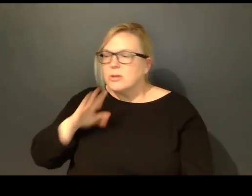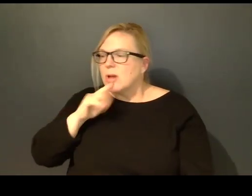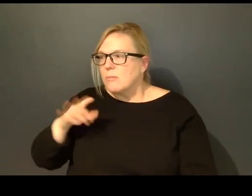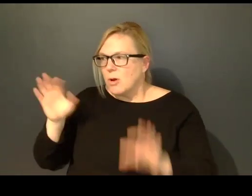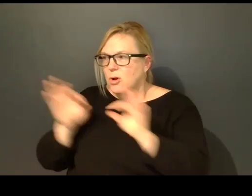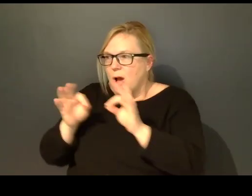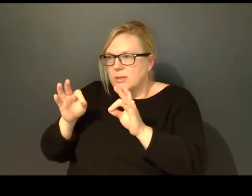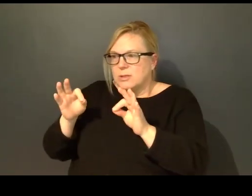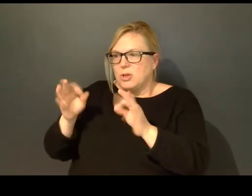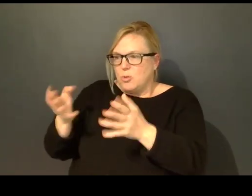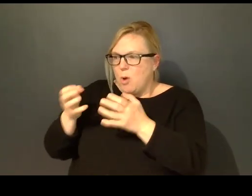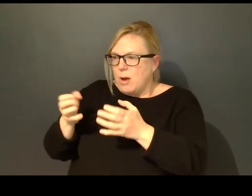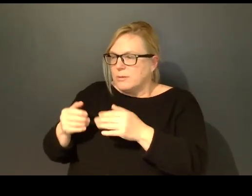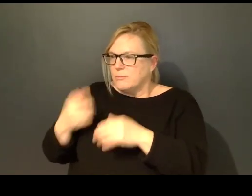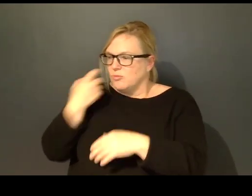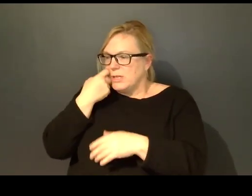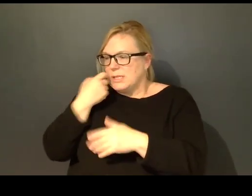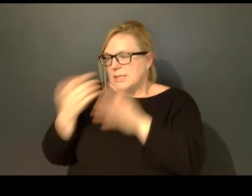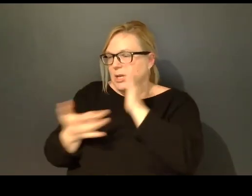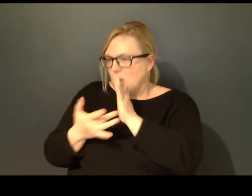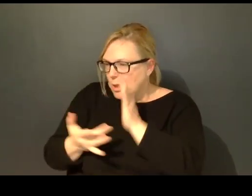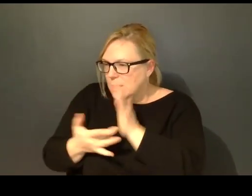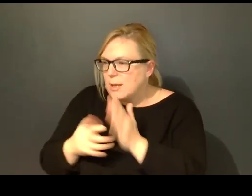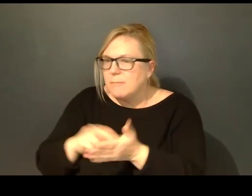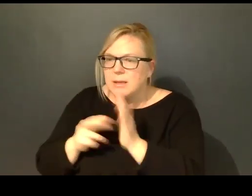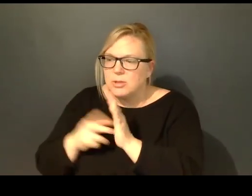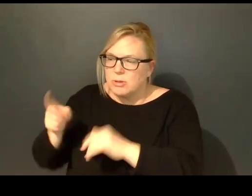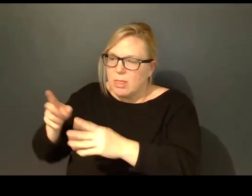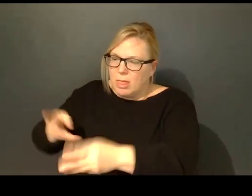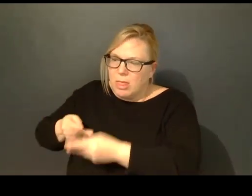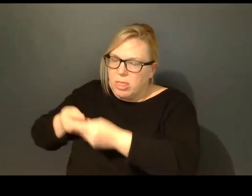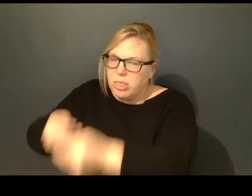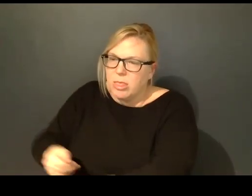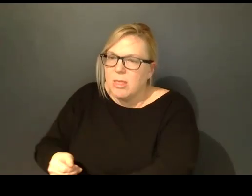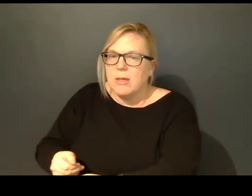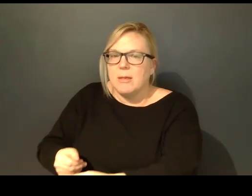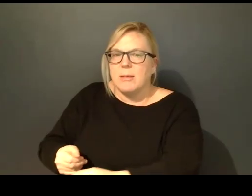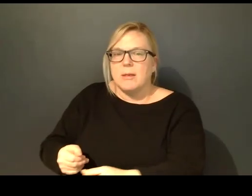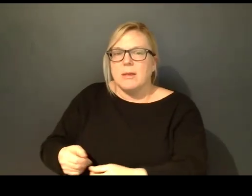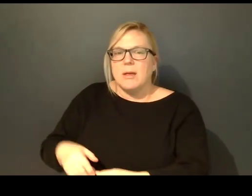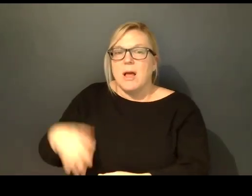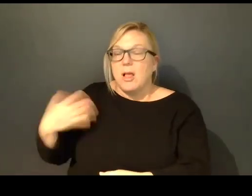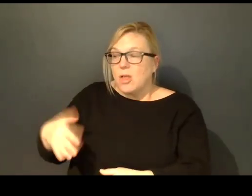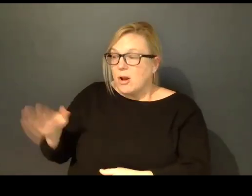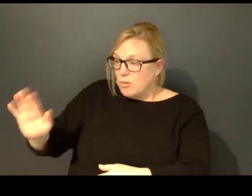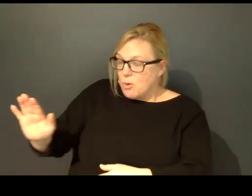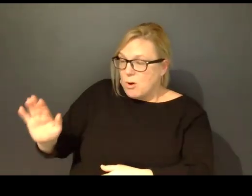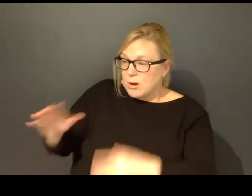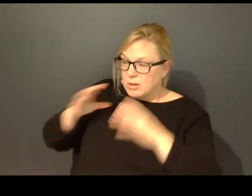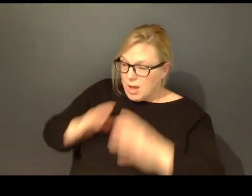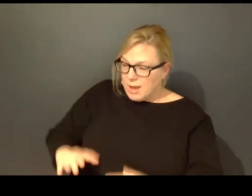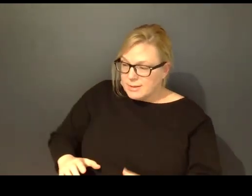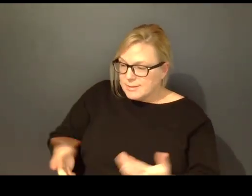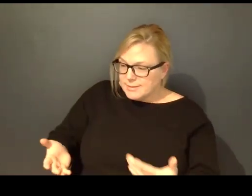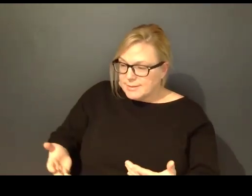the latest technology that can run the latest apps and that can keep up to task with these. I mean, a lot of your clients are not in a position